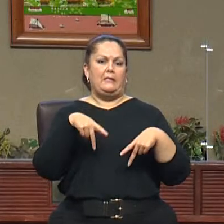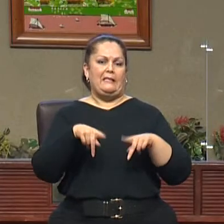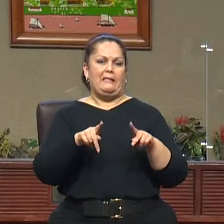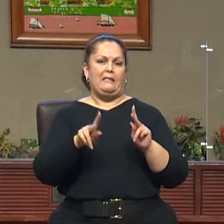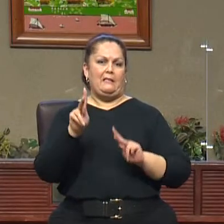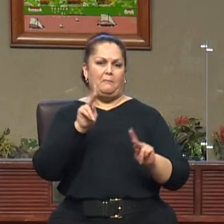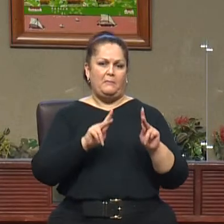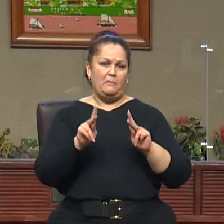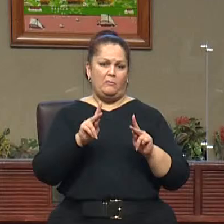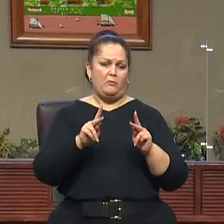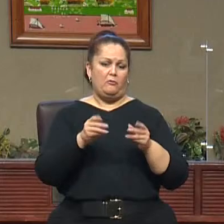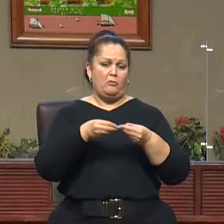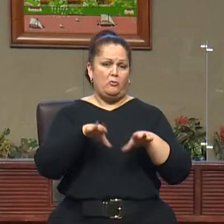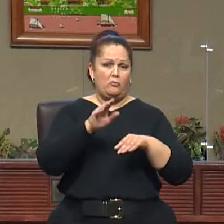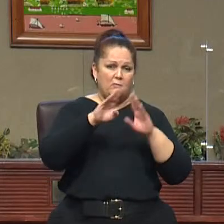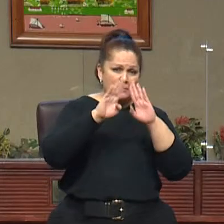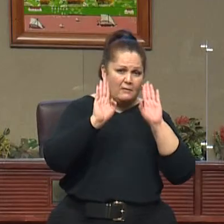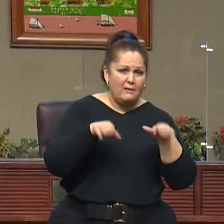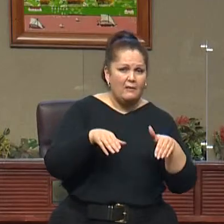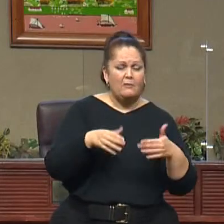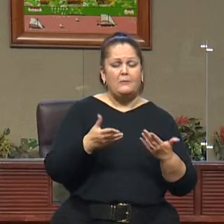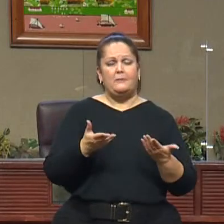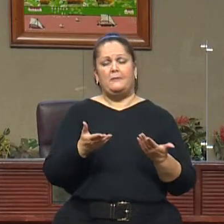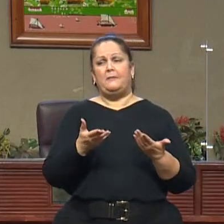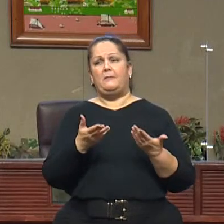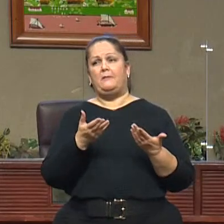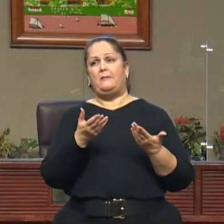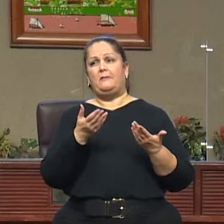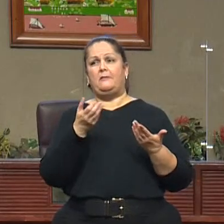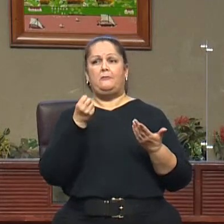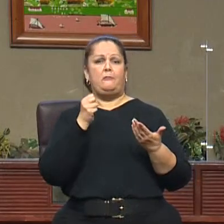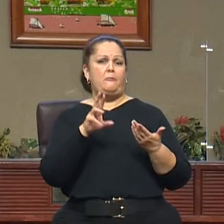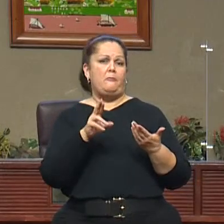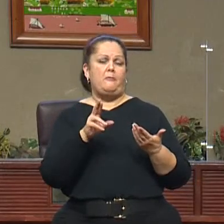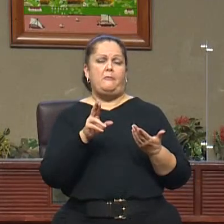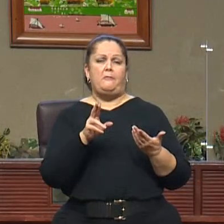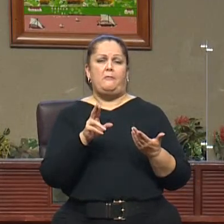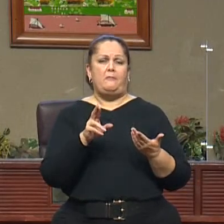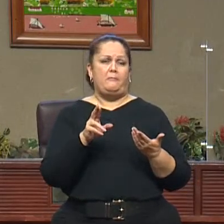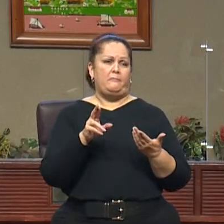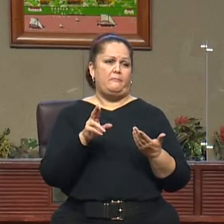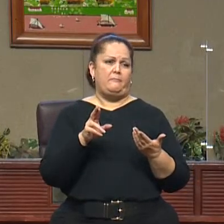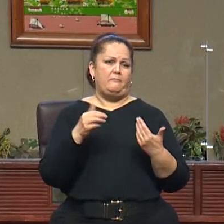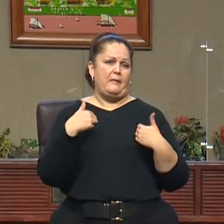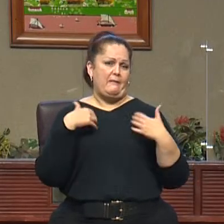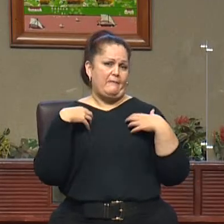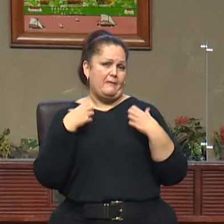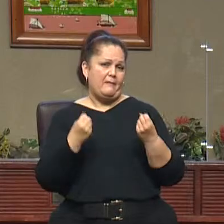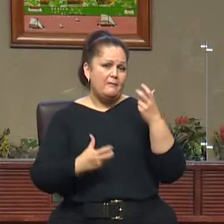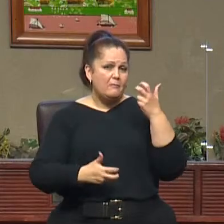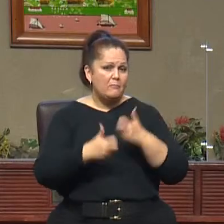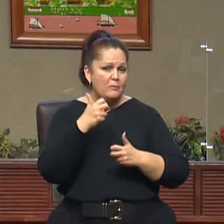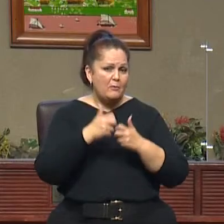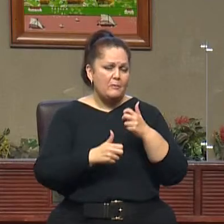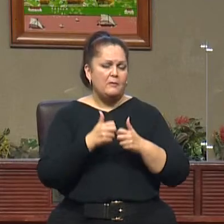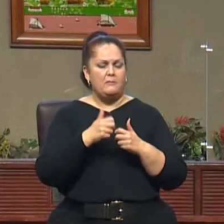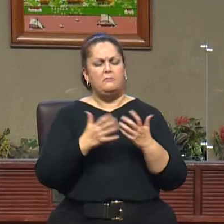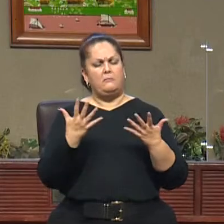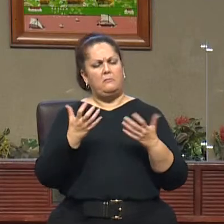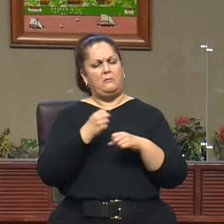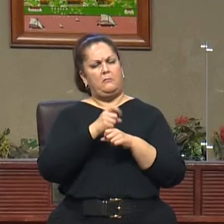become homeless, they have various mental health issues. We want to make certain